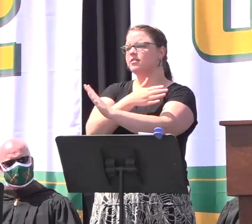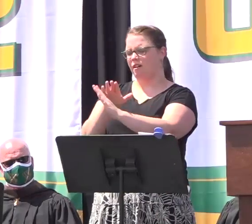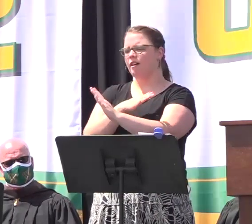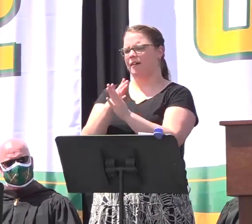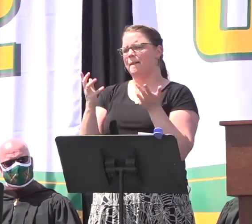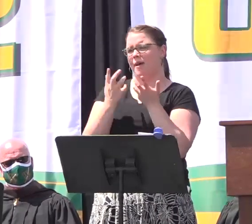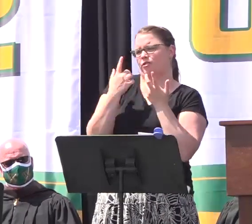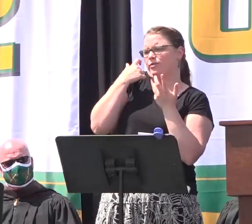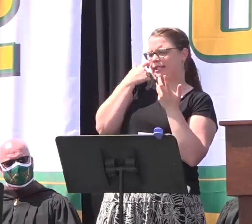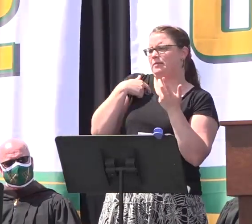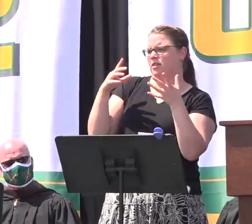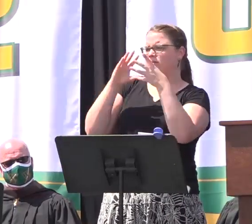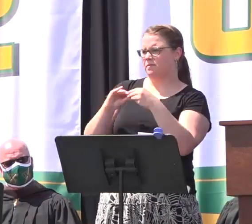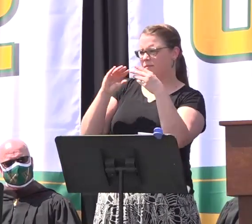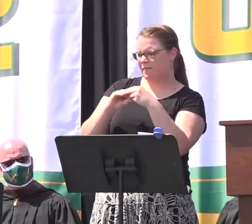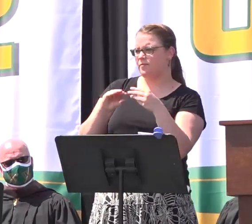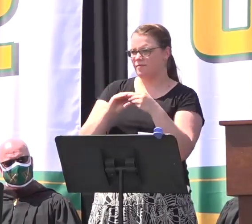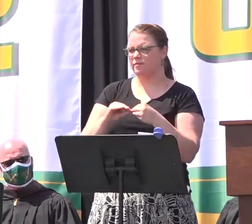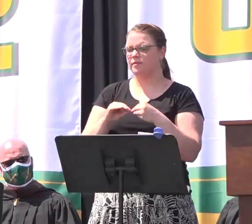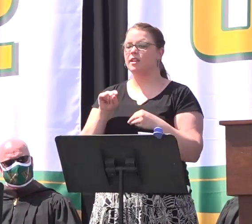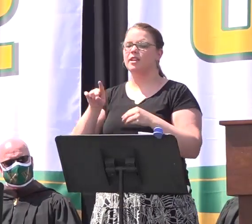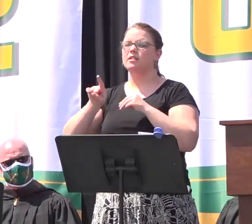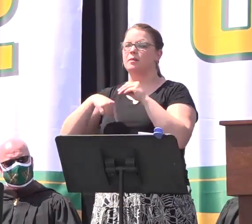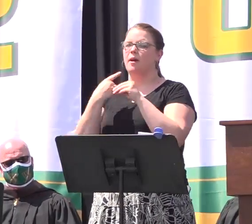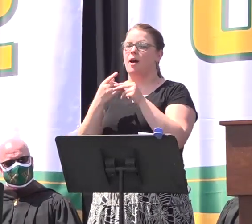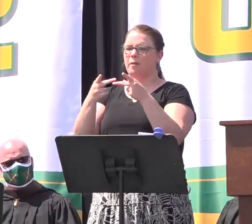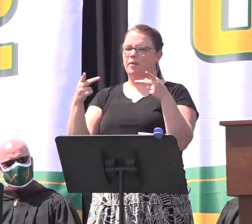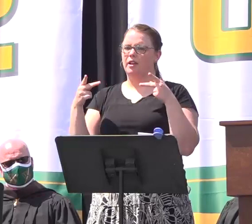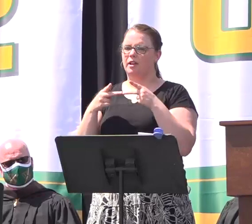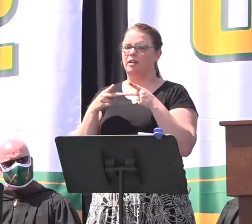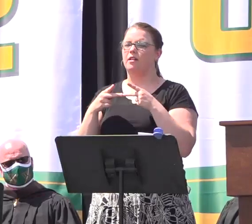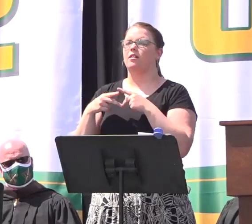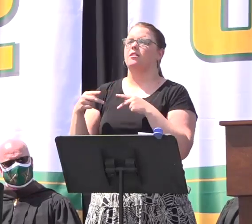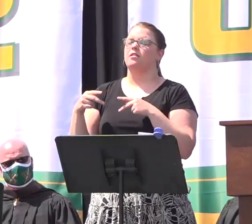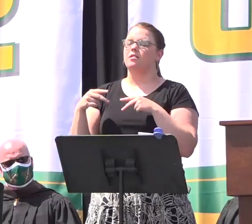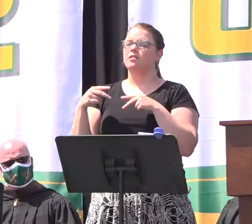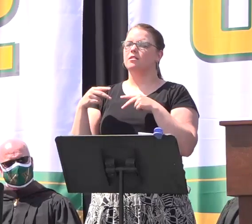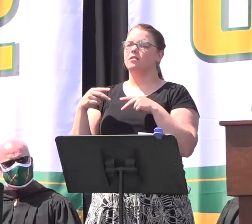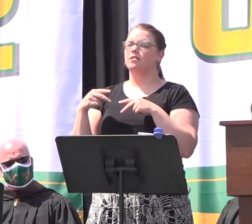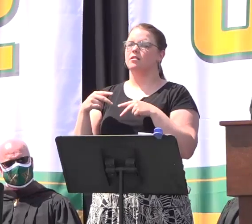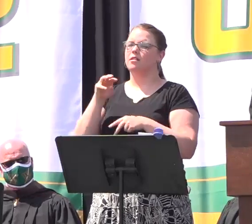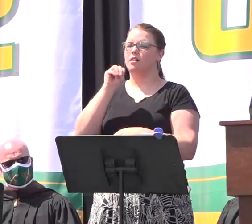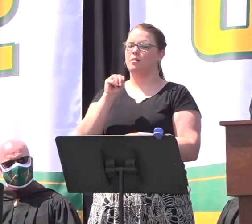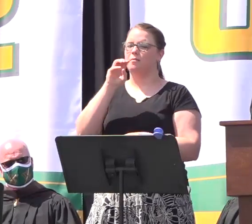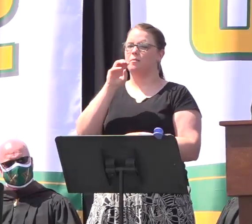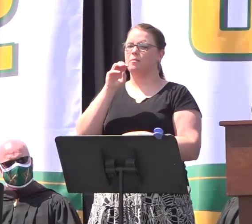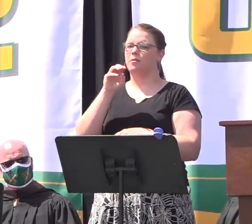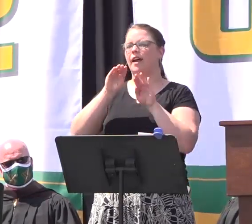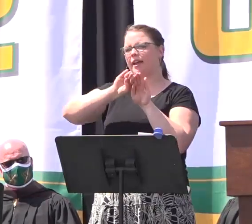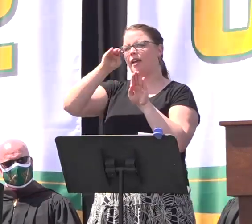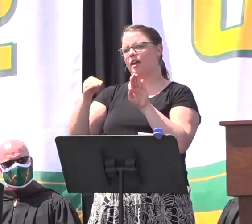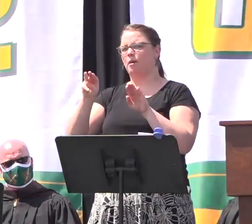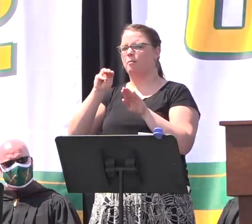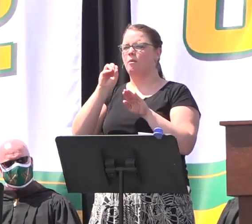is about a place called the Mull of Kintyre, K-E-N-T-Y-R-E. A mull is a hill in